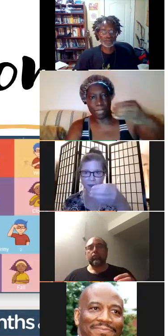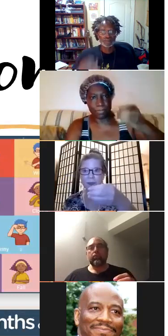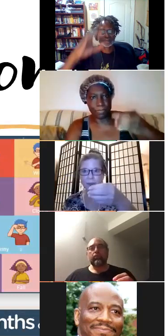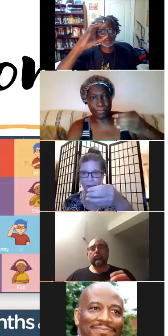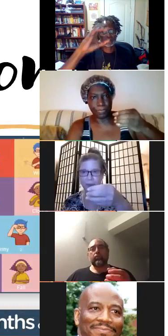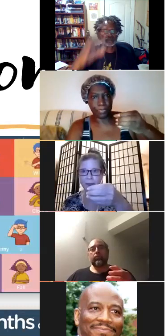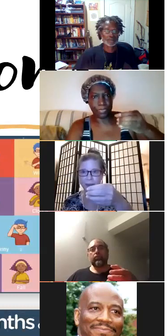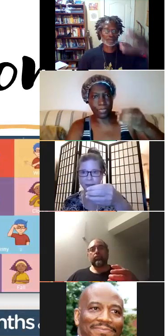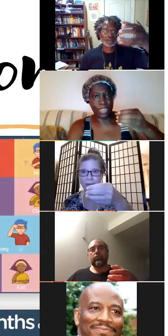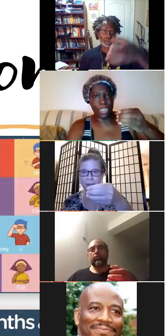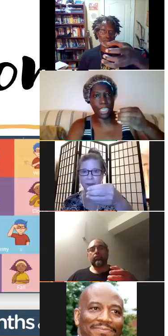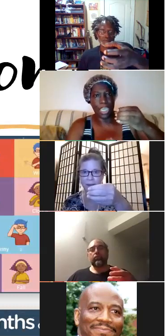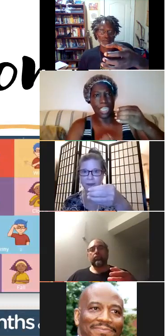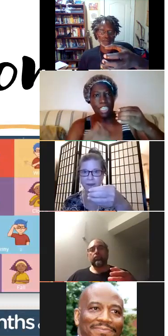cup.